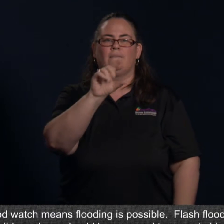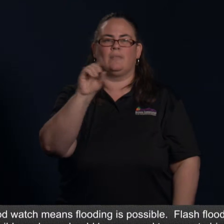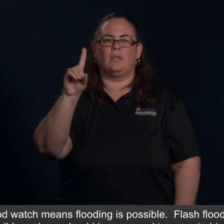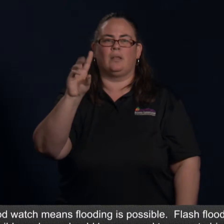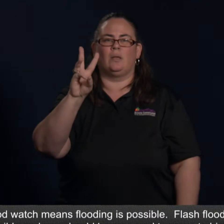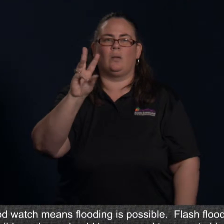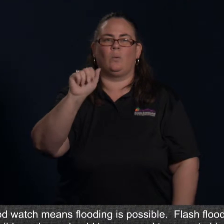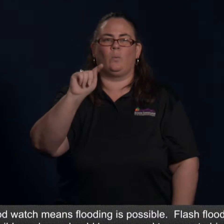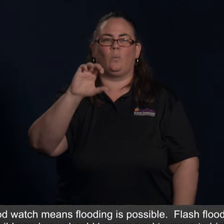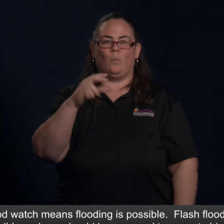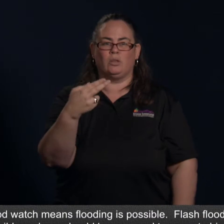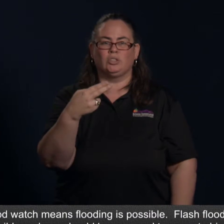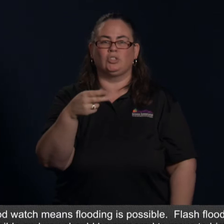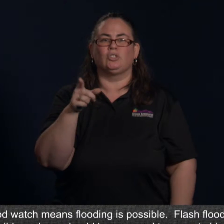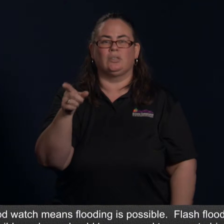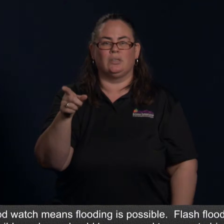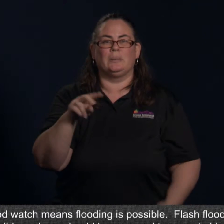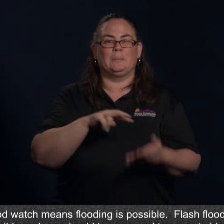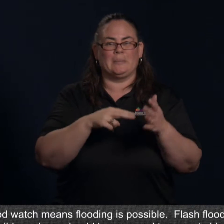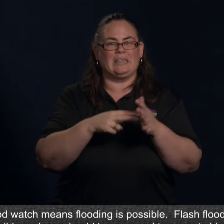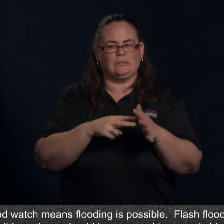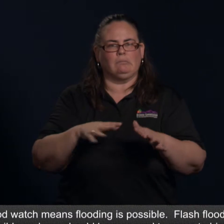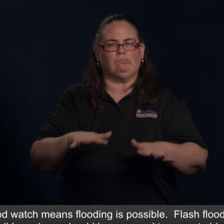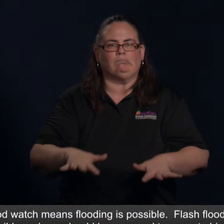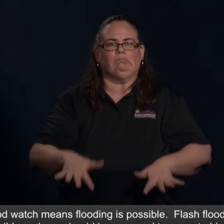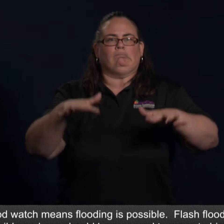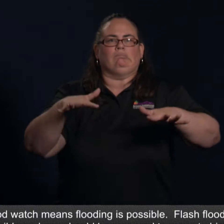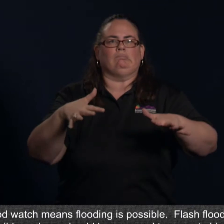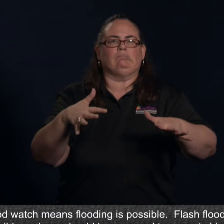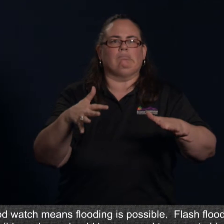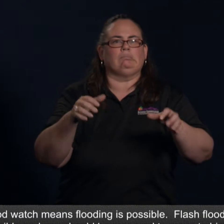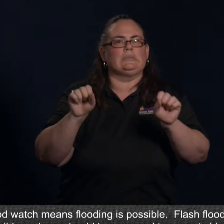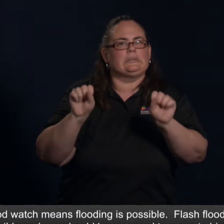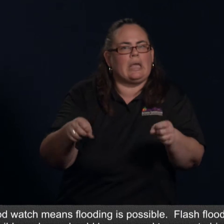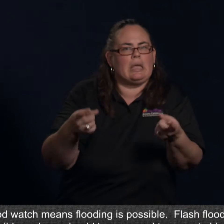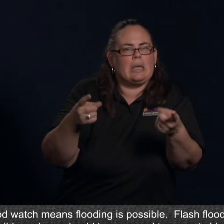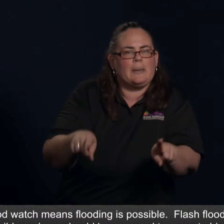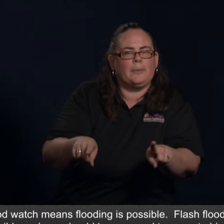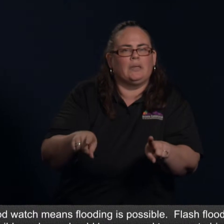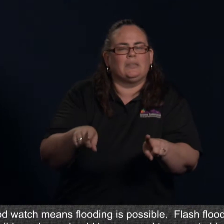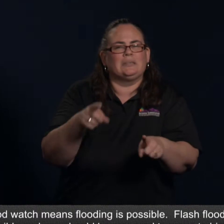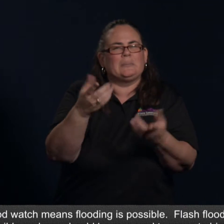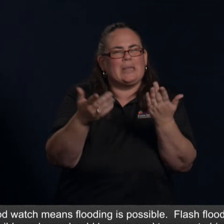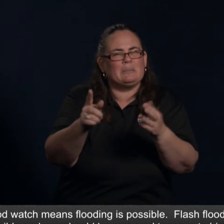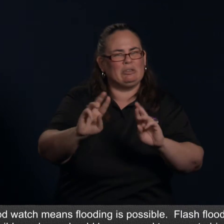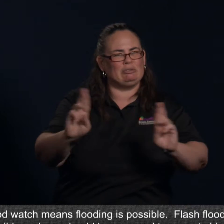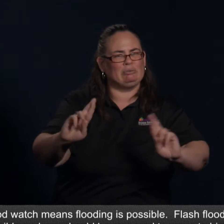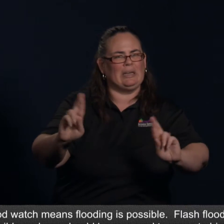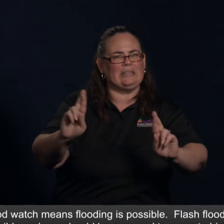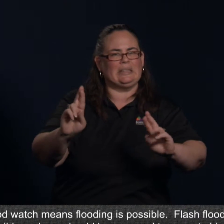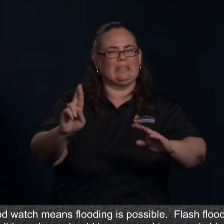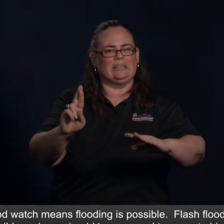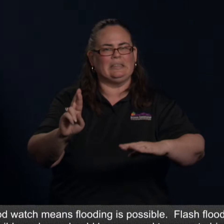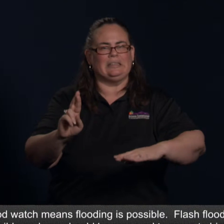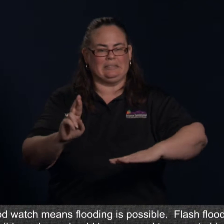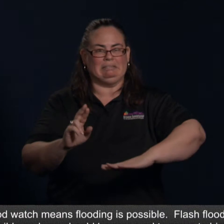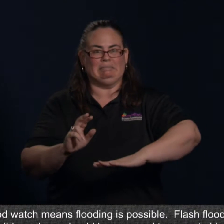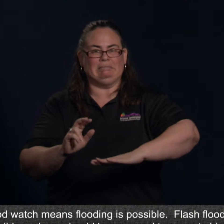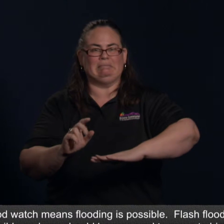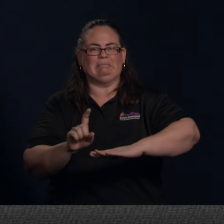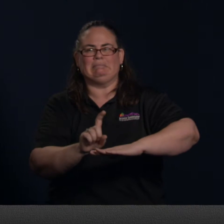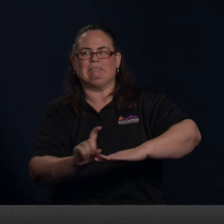Flash flood watch means flash flooding is possible, and you should be prepared to move to higher